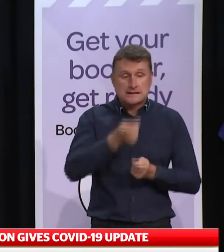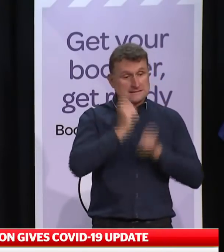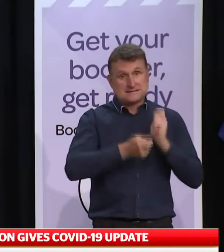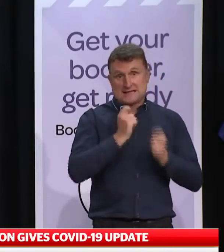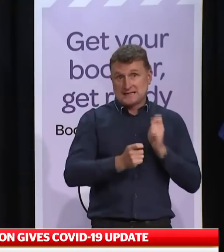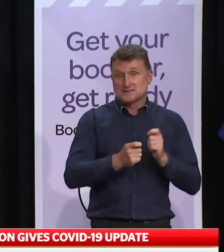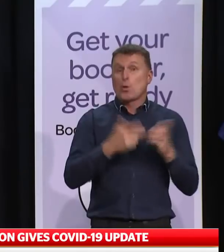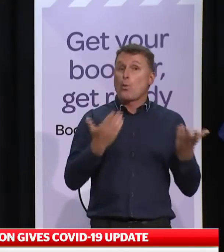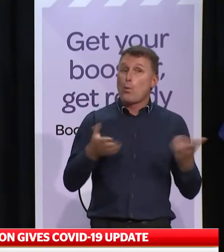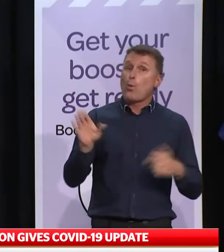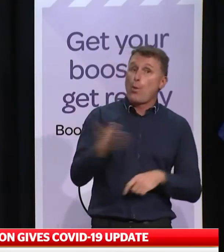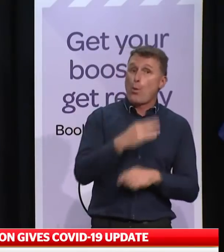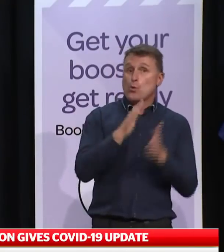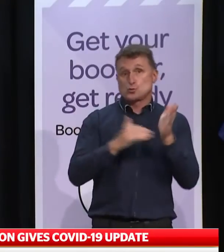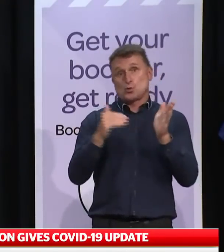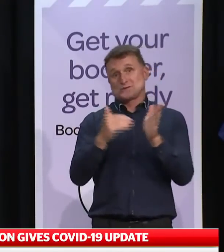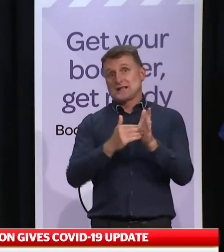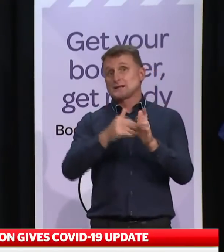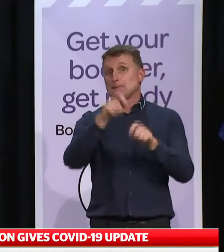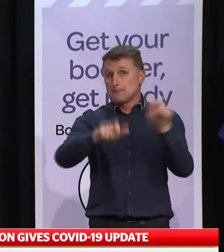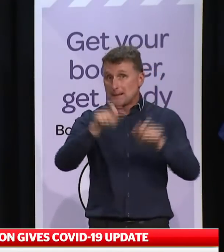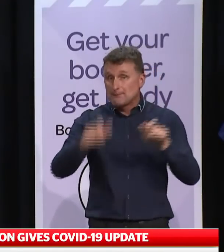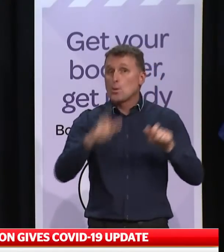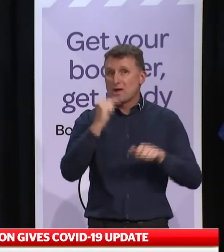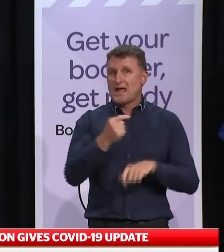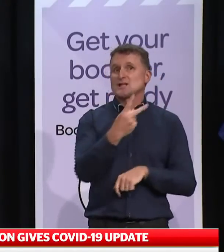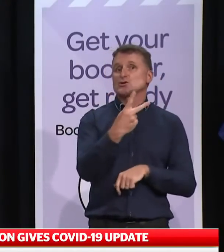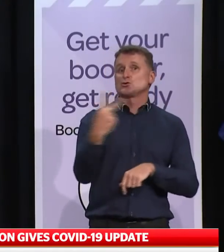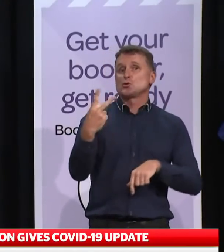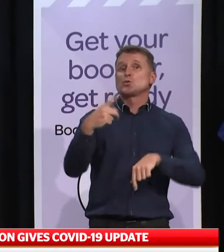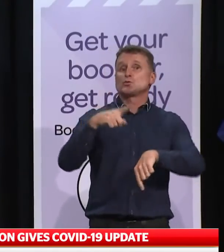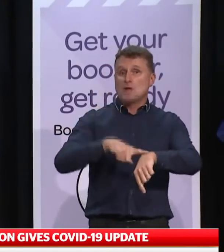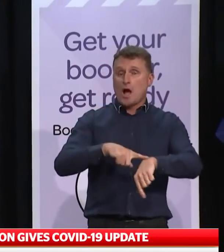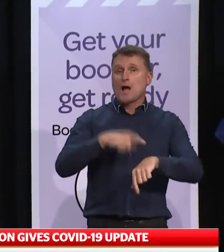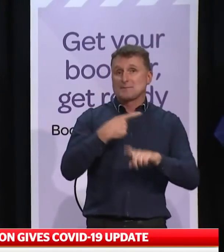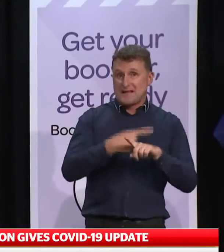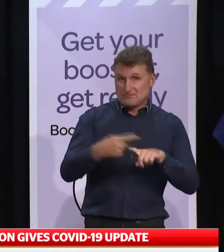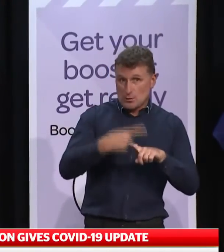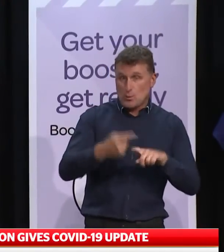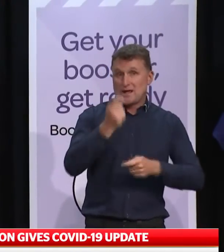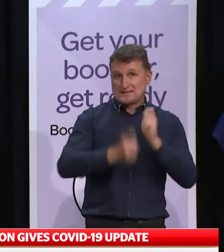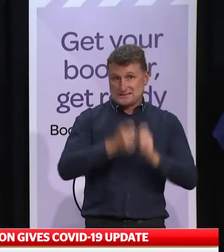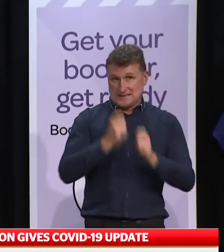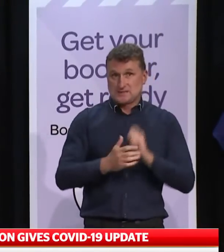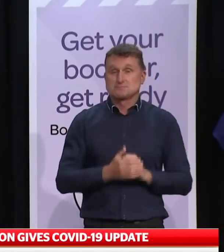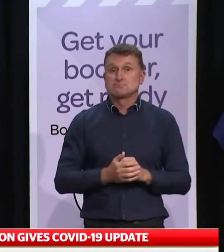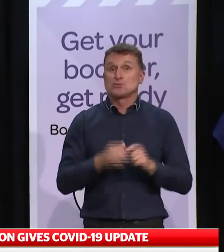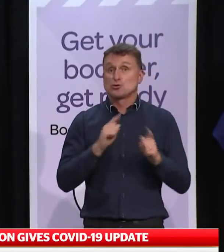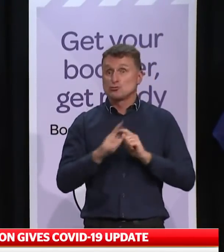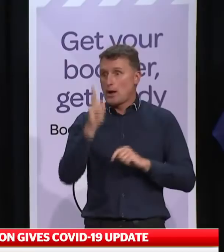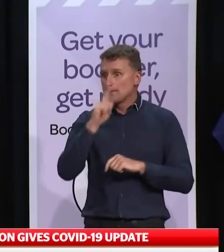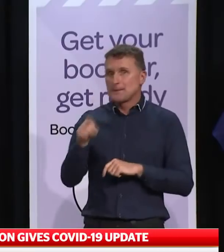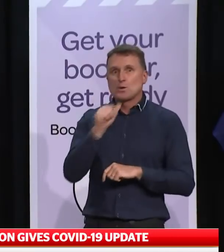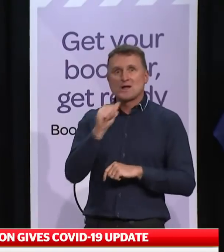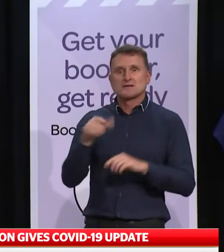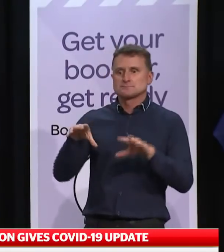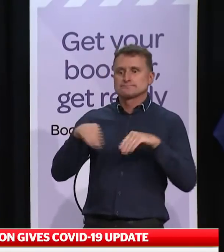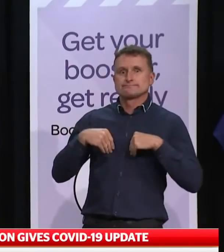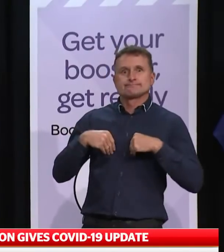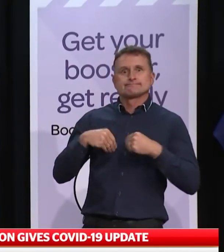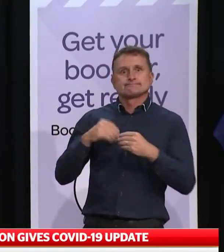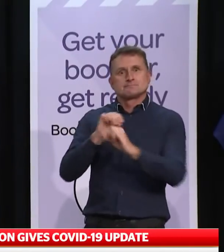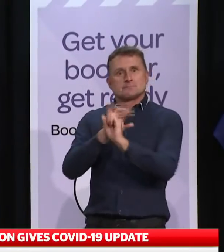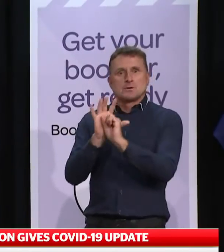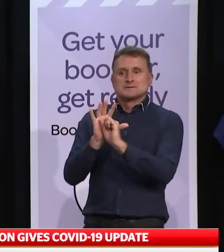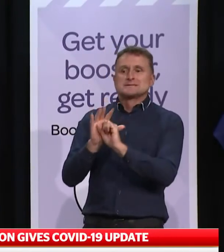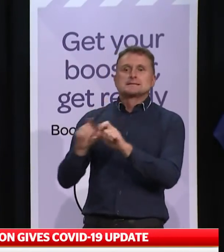week. That scale of testing will go a long way to reducing the risk of an infected person going to work and infecting others, and will